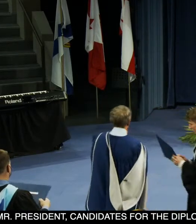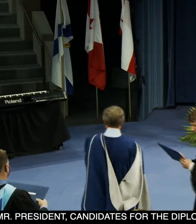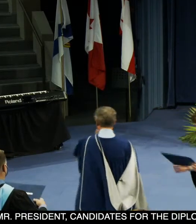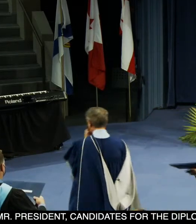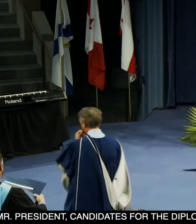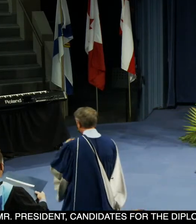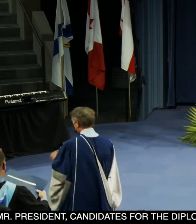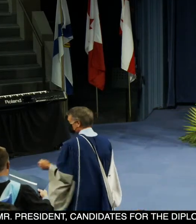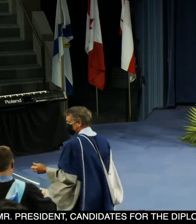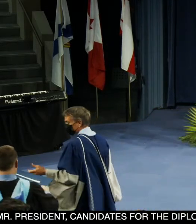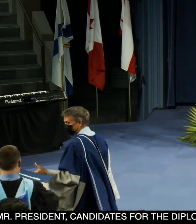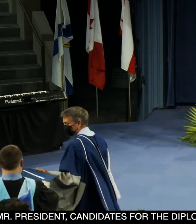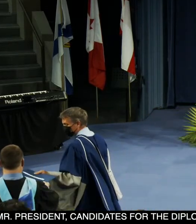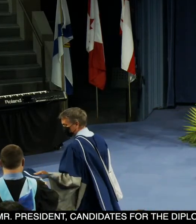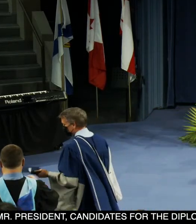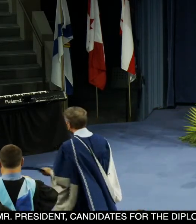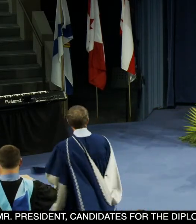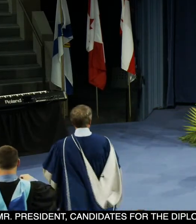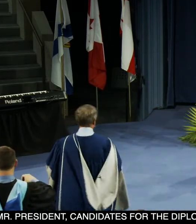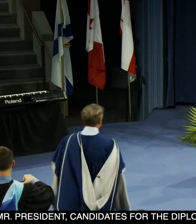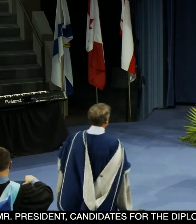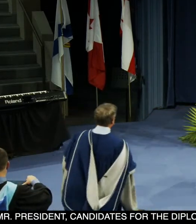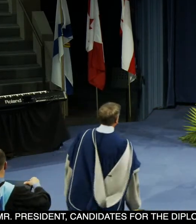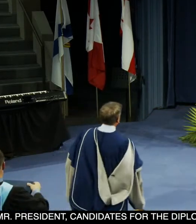Joshua Craig.